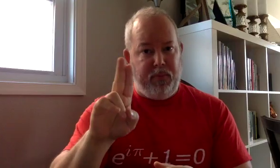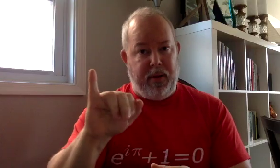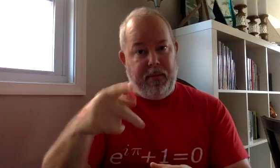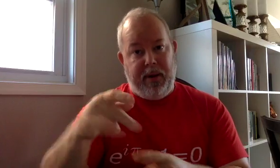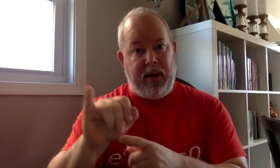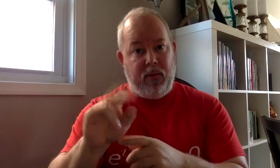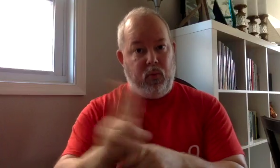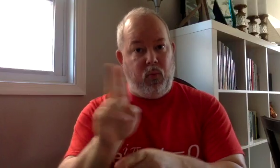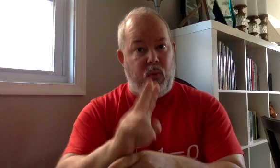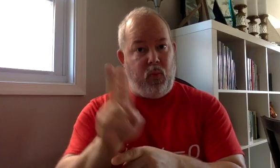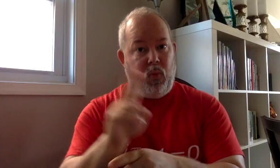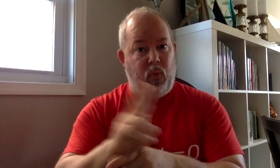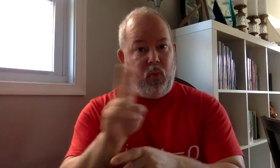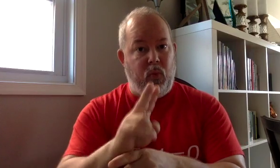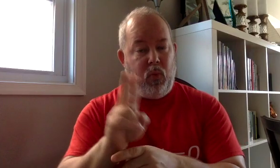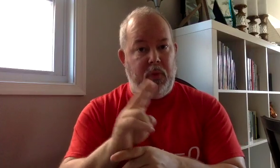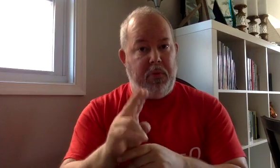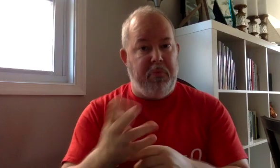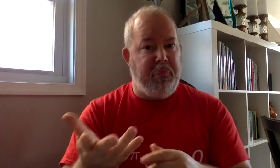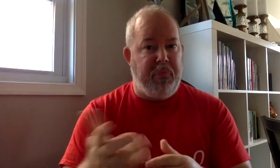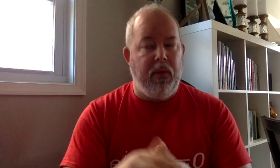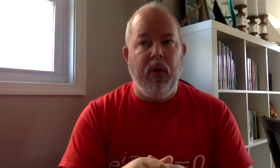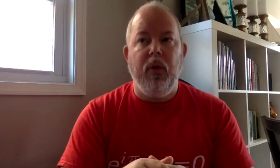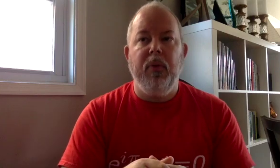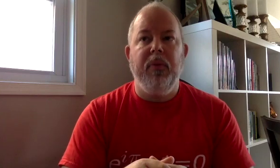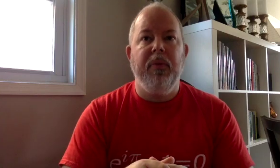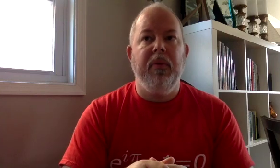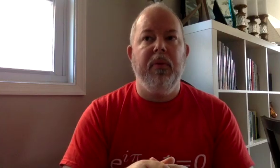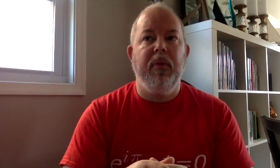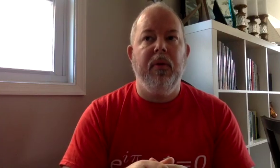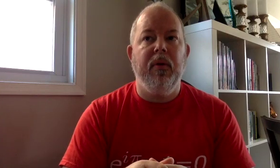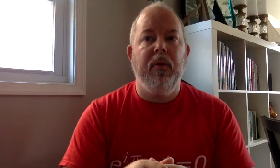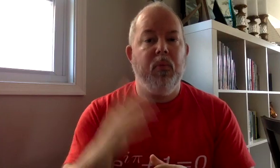civilians and soldiers is moving into Kyiv. And joining us right now on the